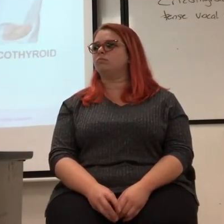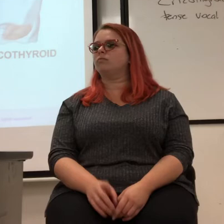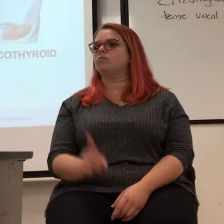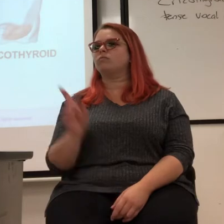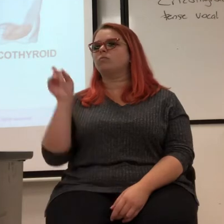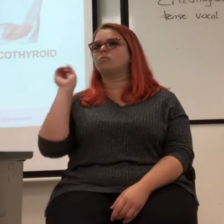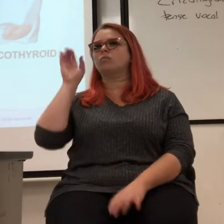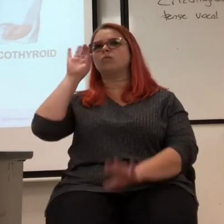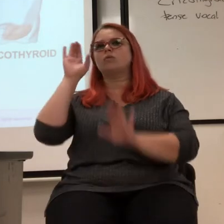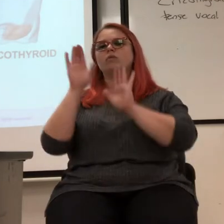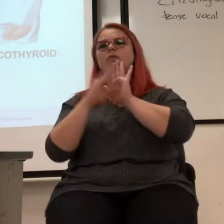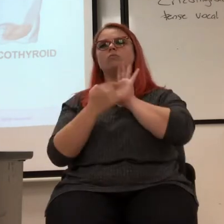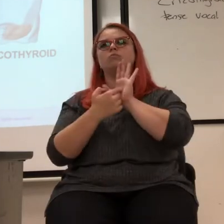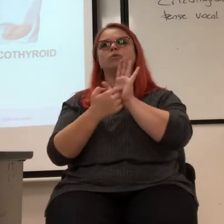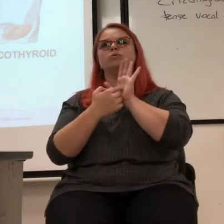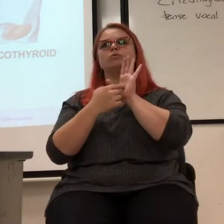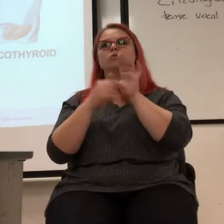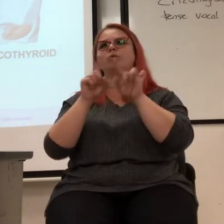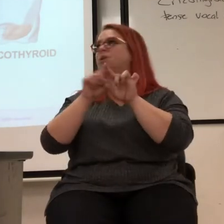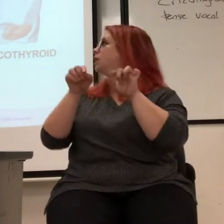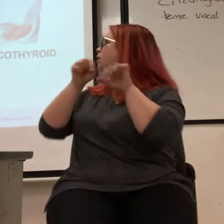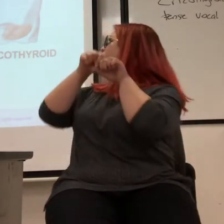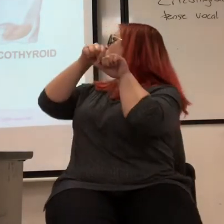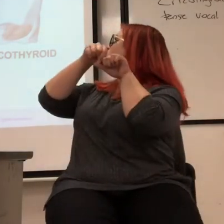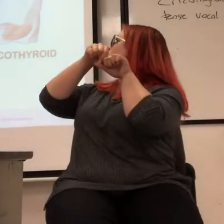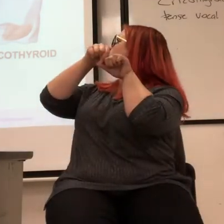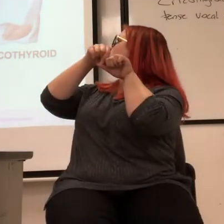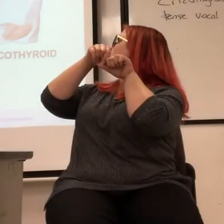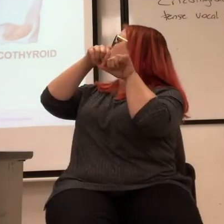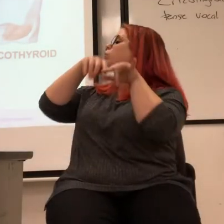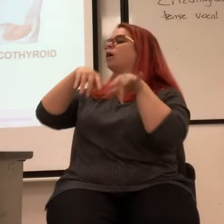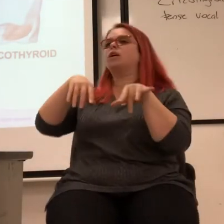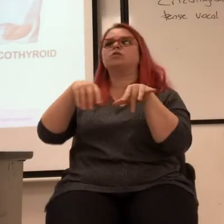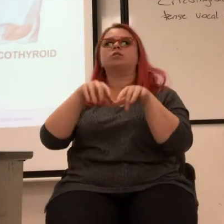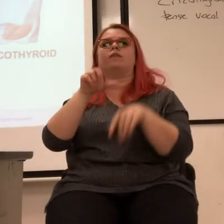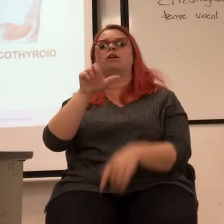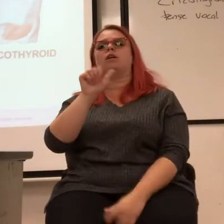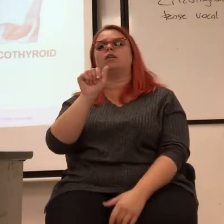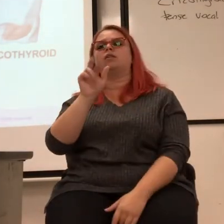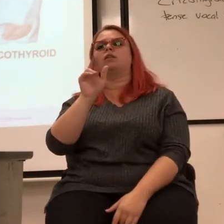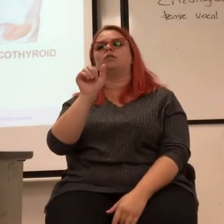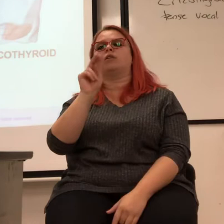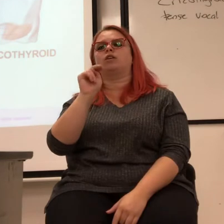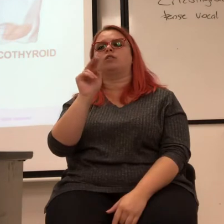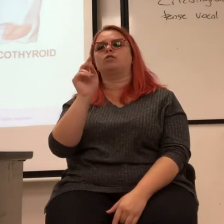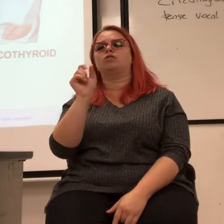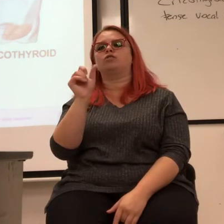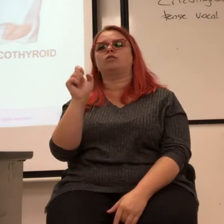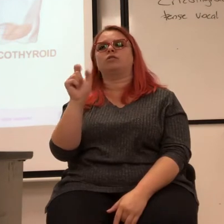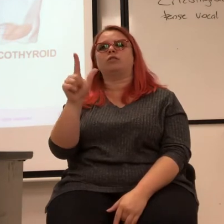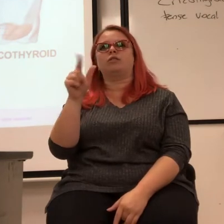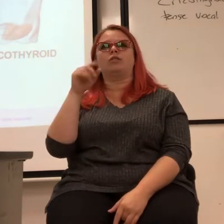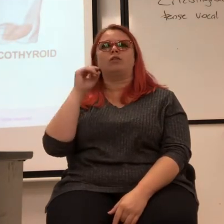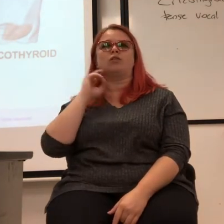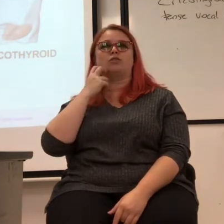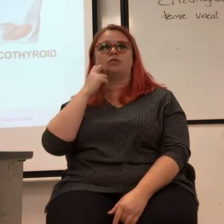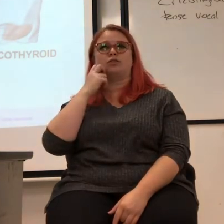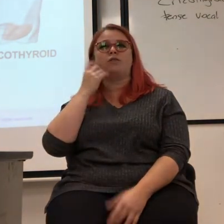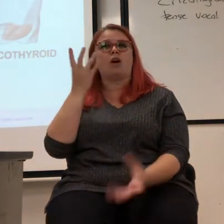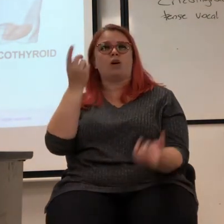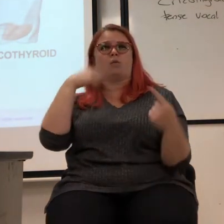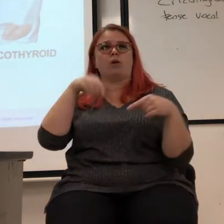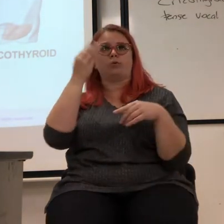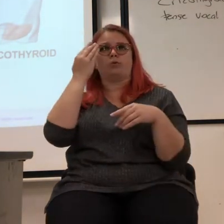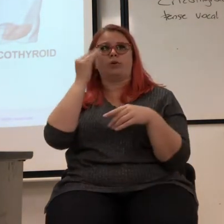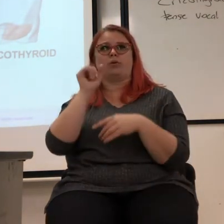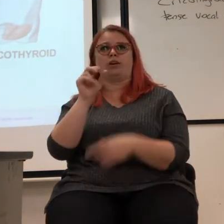Here's a picture showing the branches of the laryngeal nerve. I want you to know the innervation to these muscles. And the